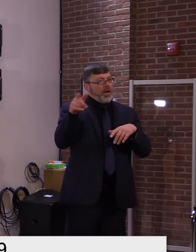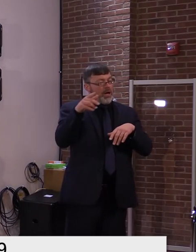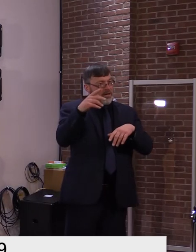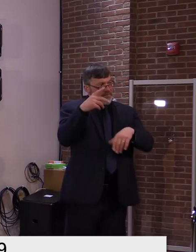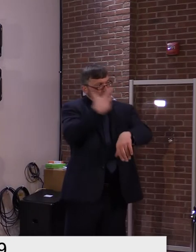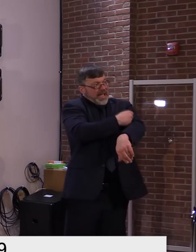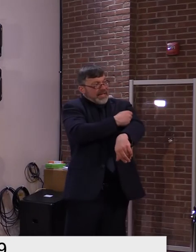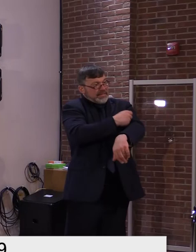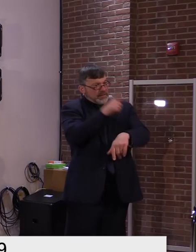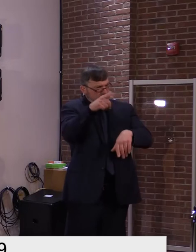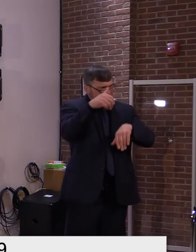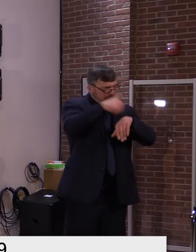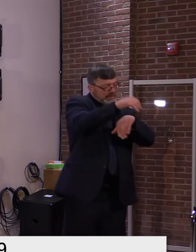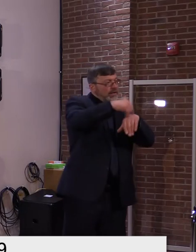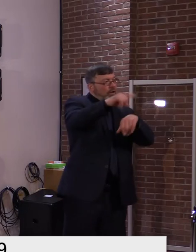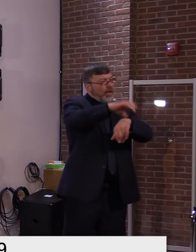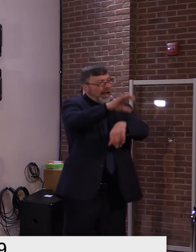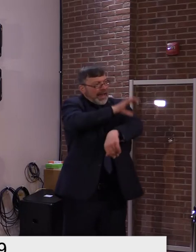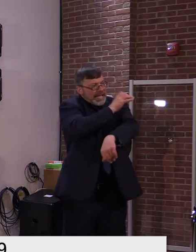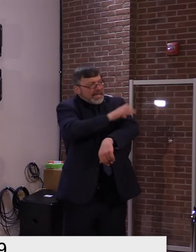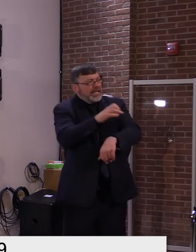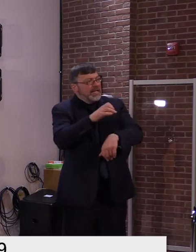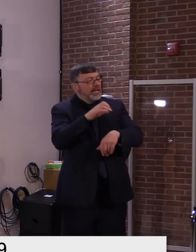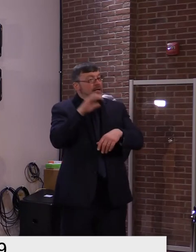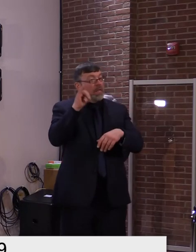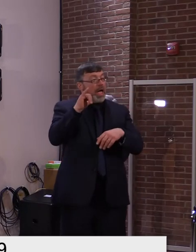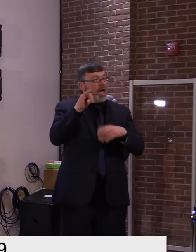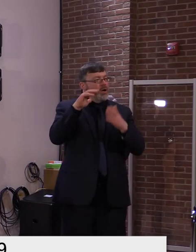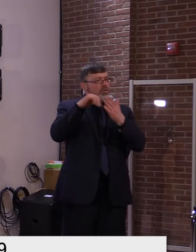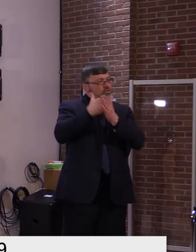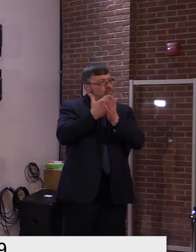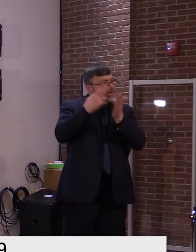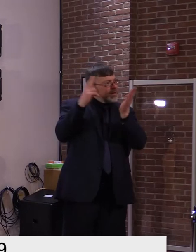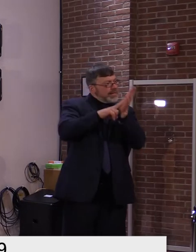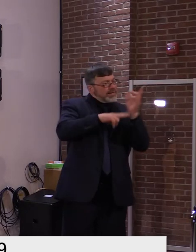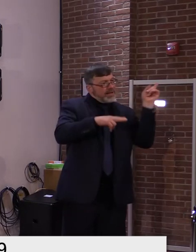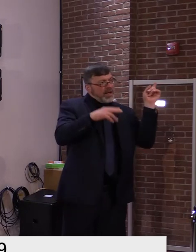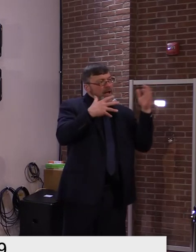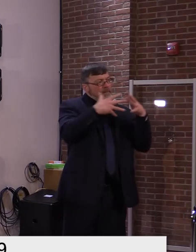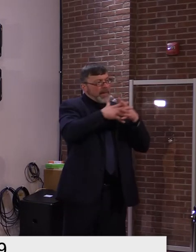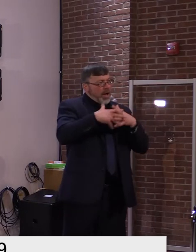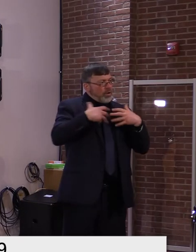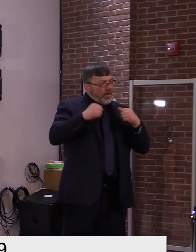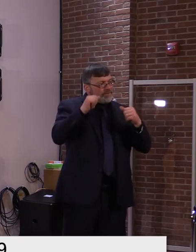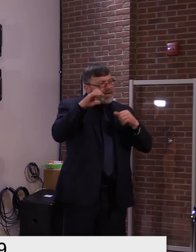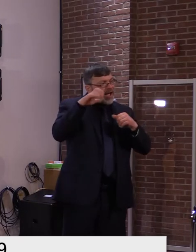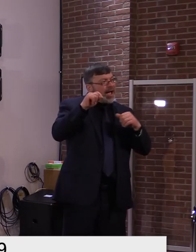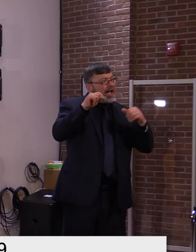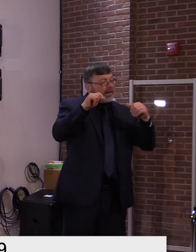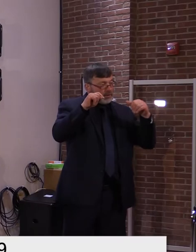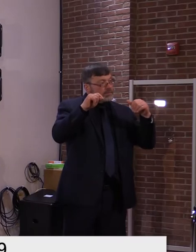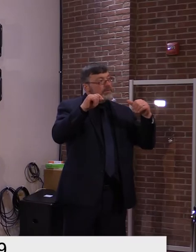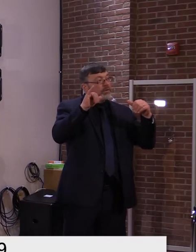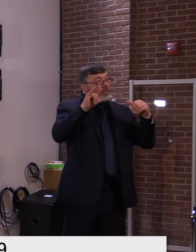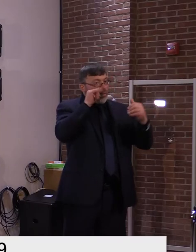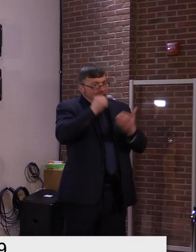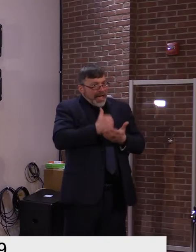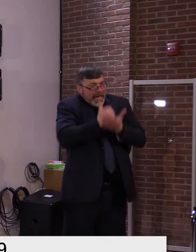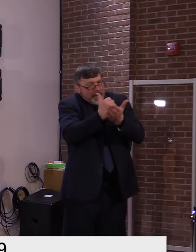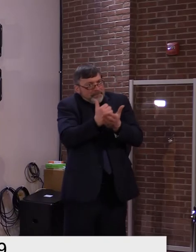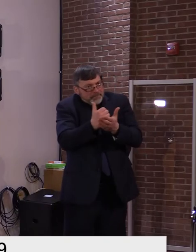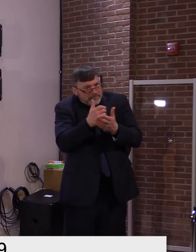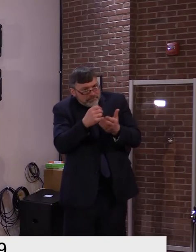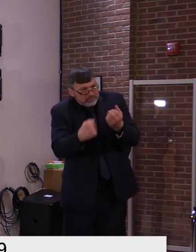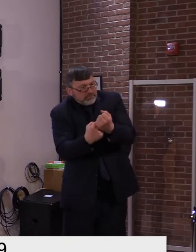Act could be invested heavily in COVID-related housing. So I'm wondering, is the state planning to